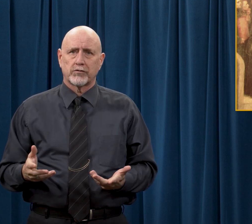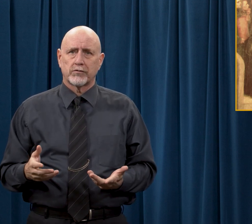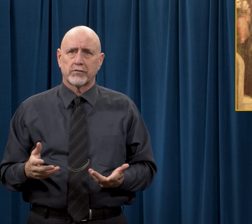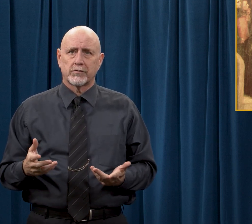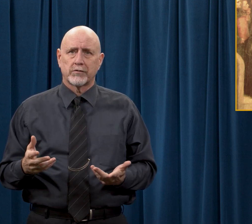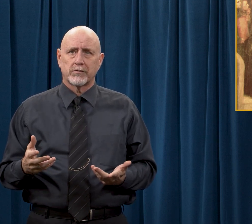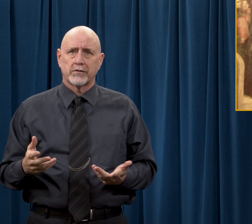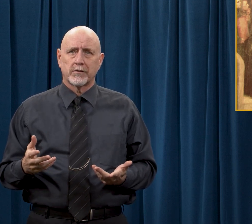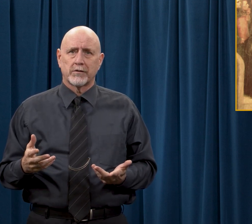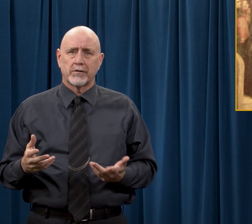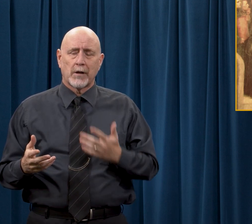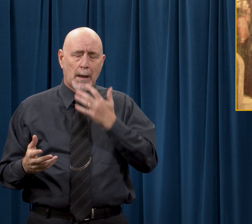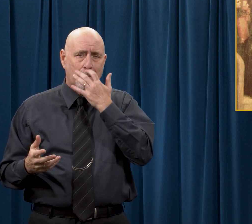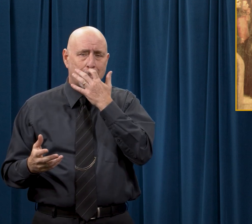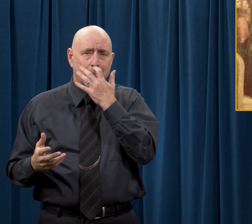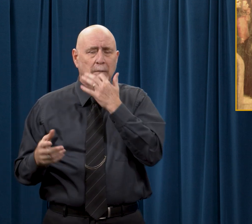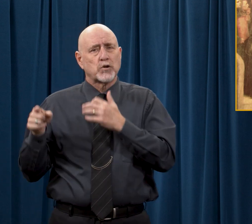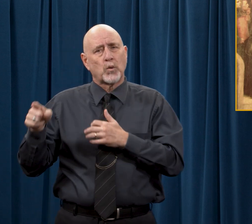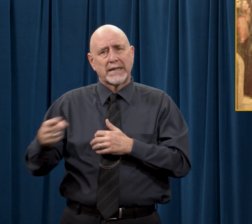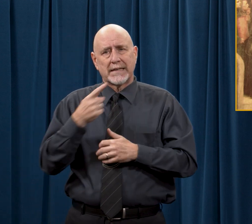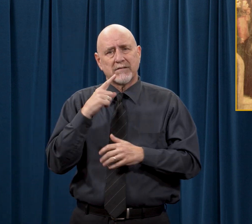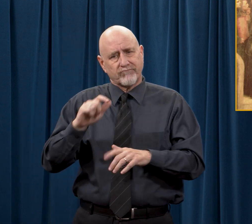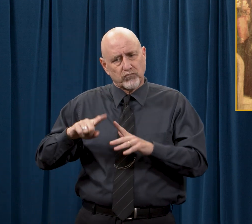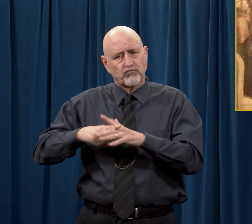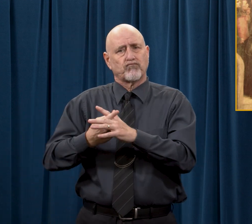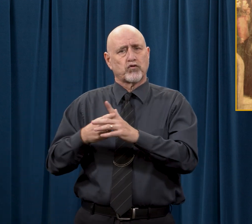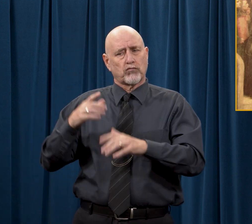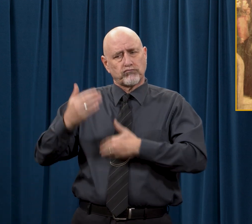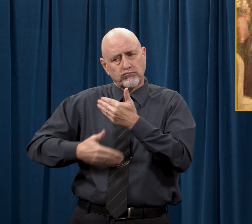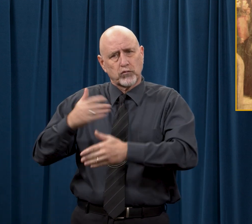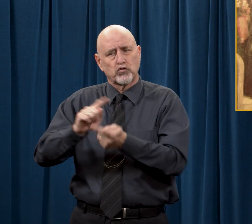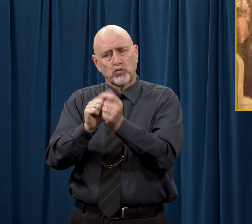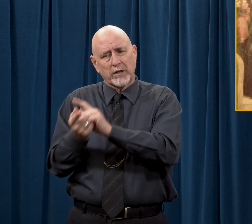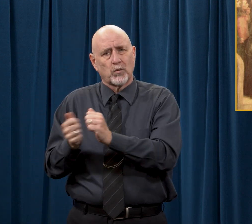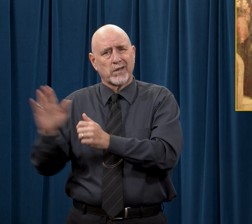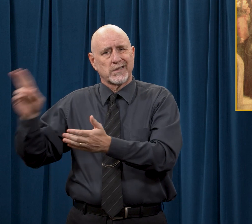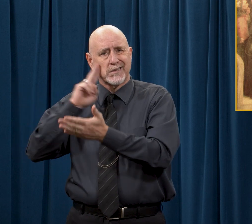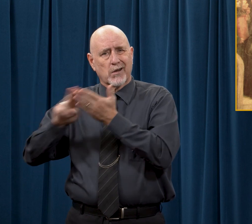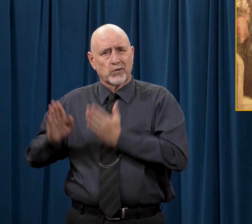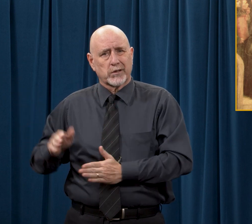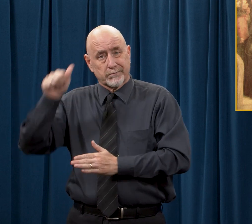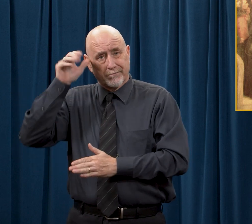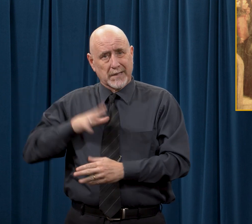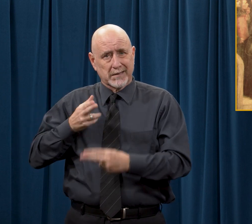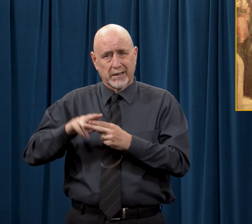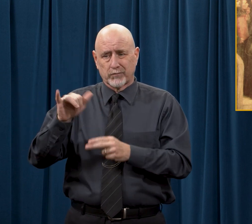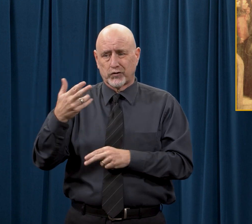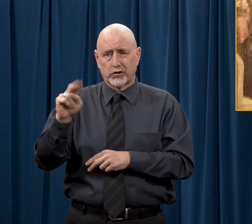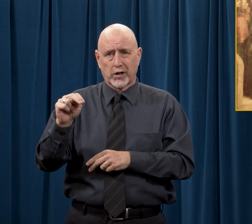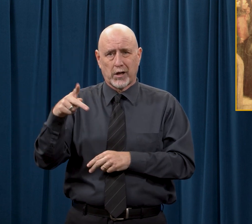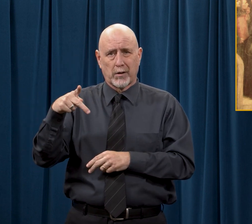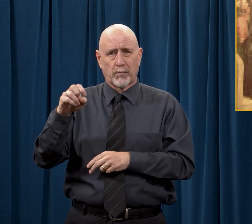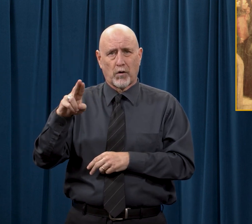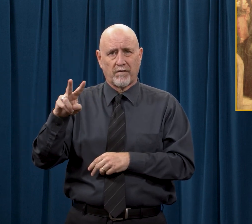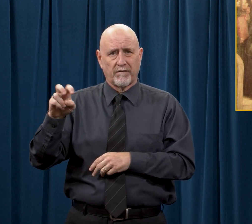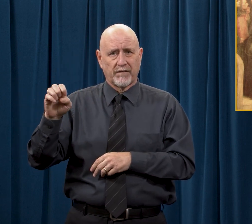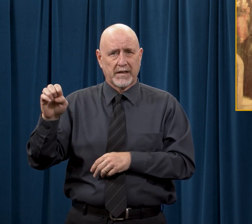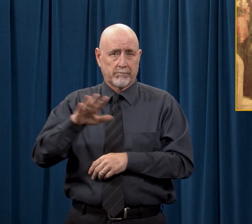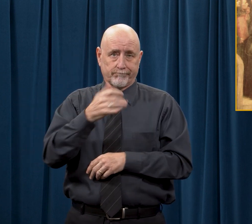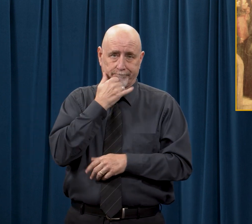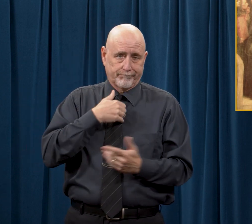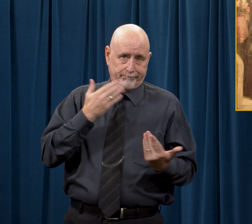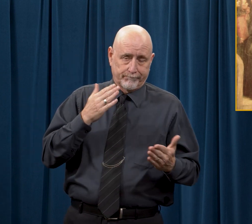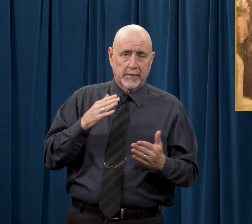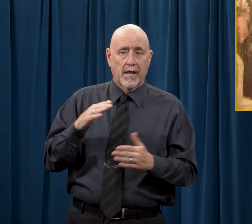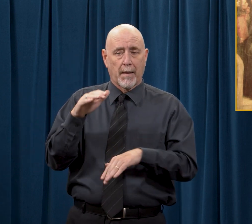own language or in their own tongue. So he set about to translate with his secretary, a man by the name of John